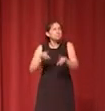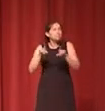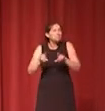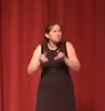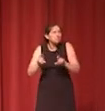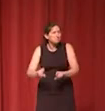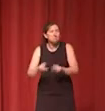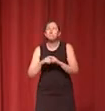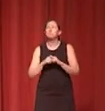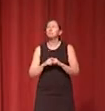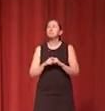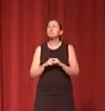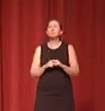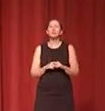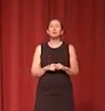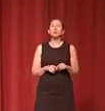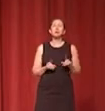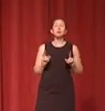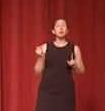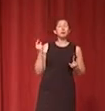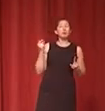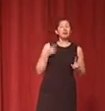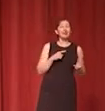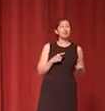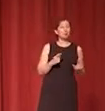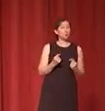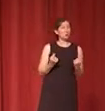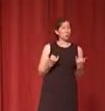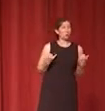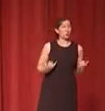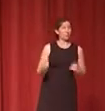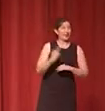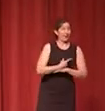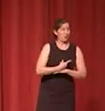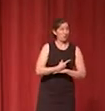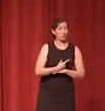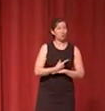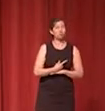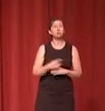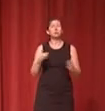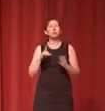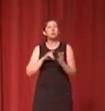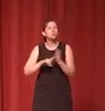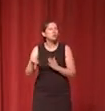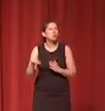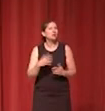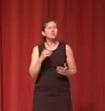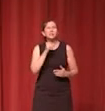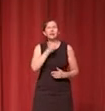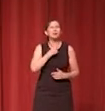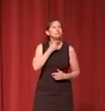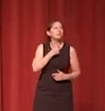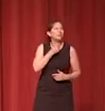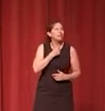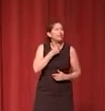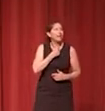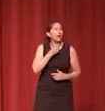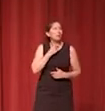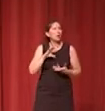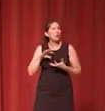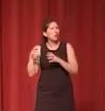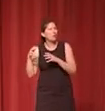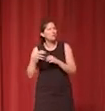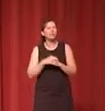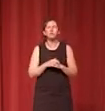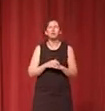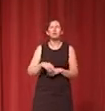this is how we're doing things now, to look and make sure it's not something else, like low thyroid or high thyroid, that it's not a